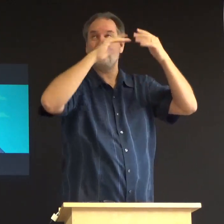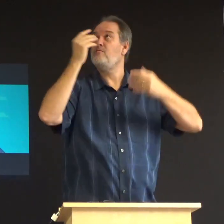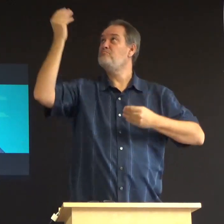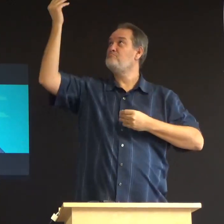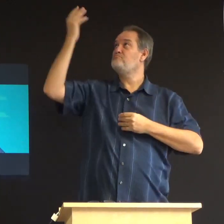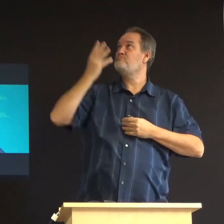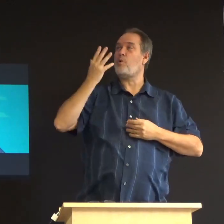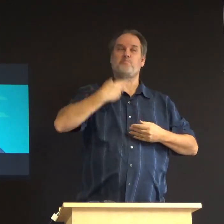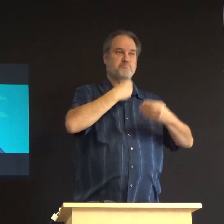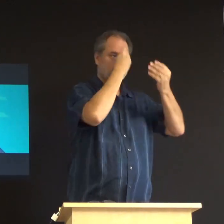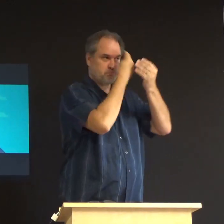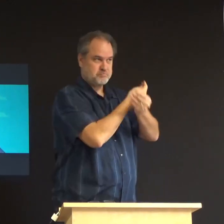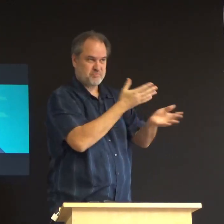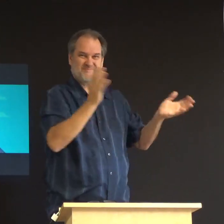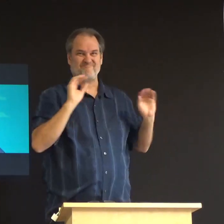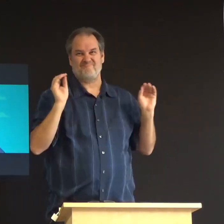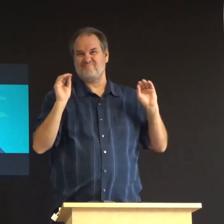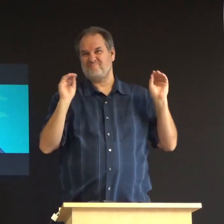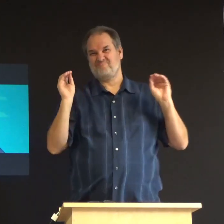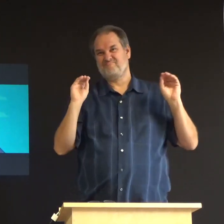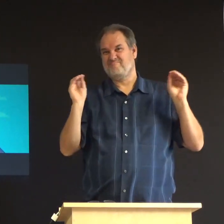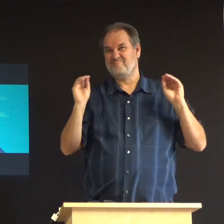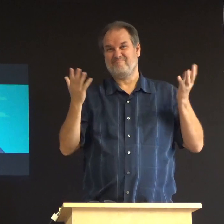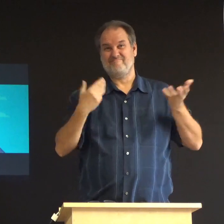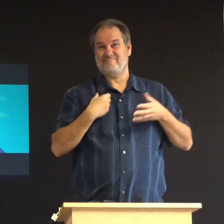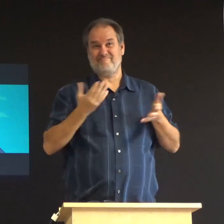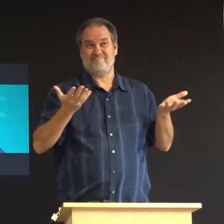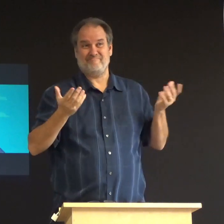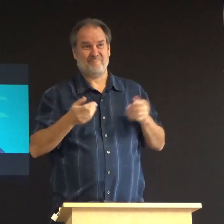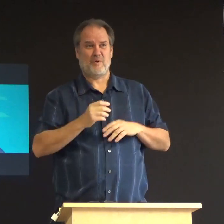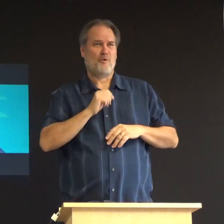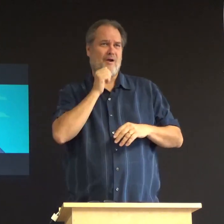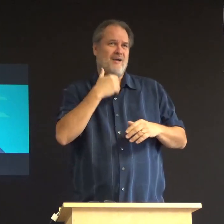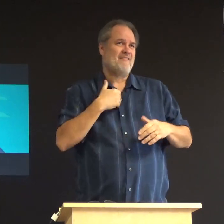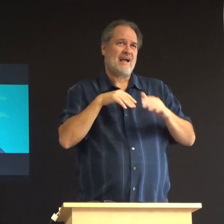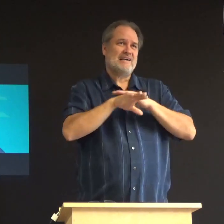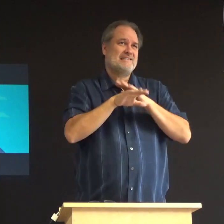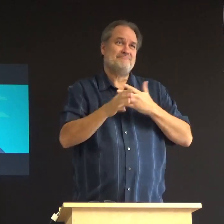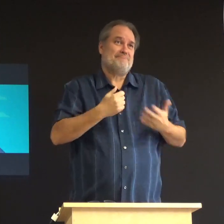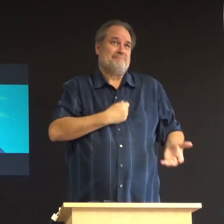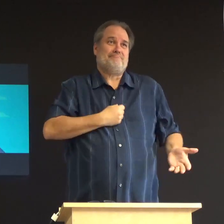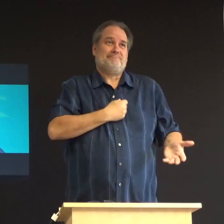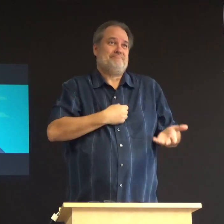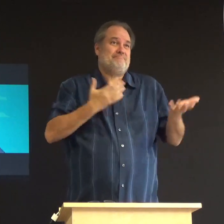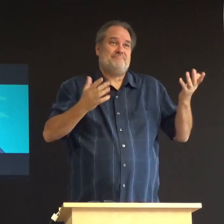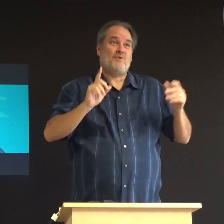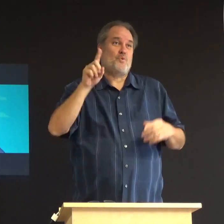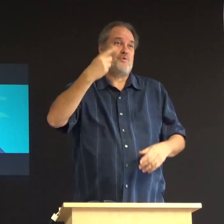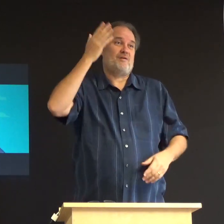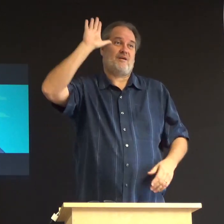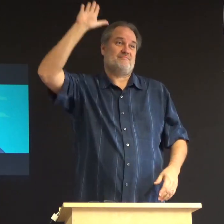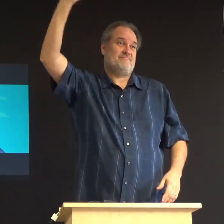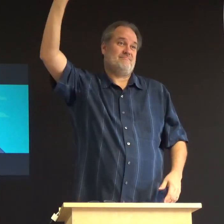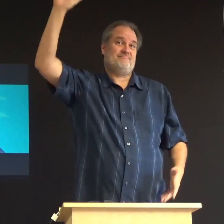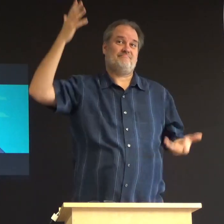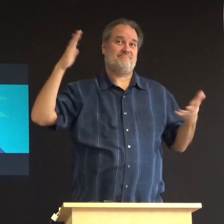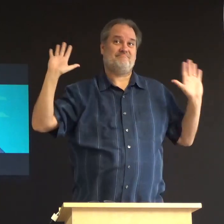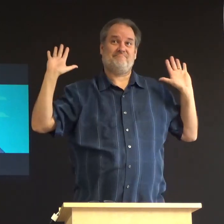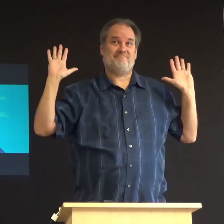Dan never opens up and says, hey, that person went to heaven. He's going to never tell me that. I don't have access to that. Only God has